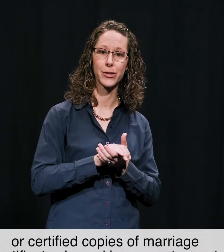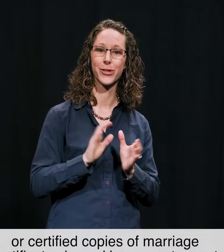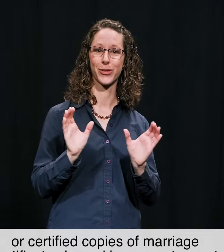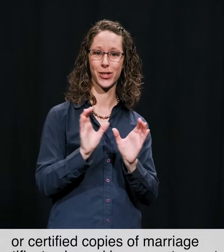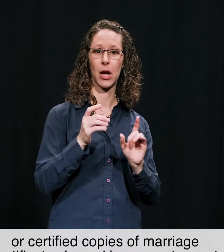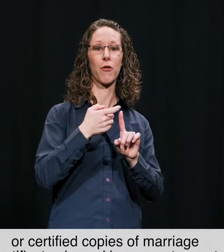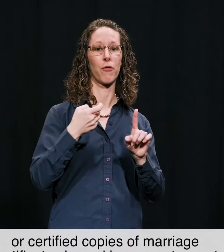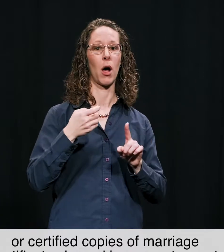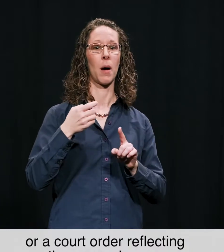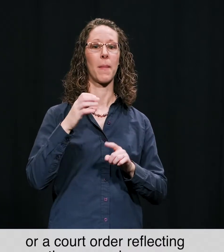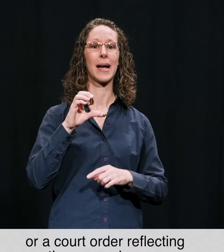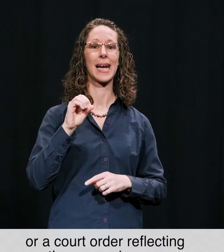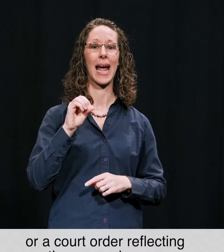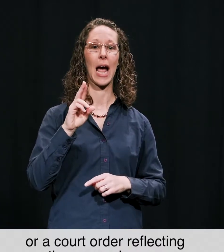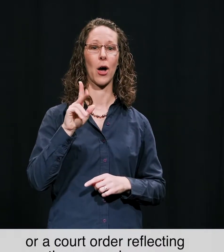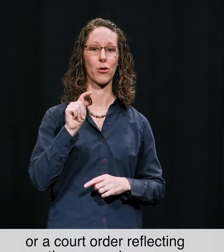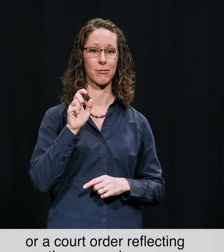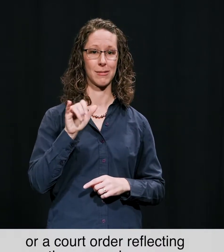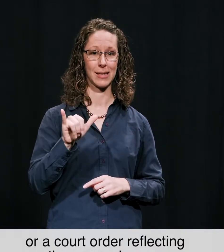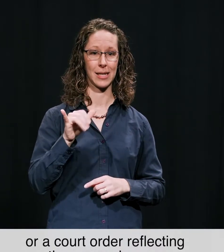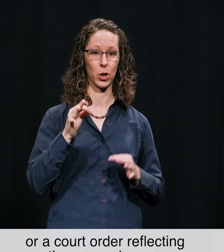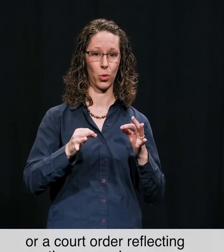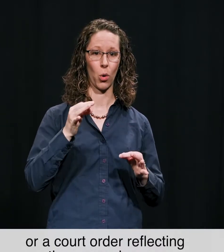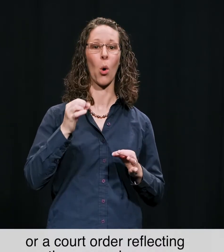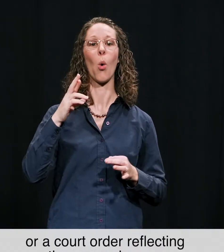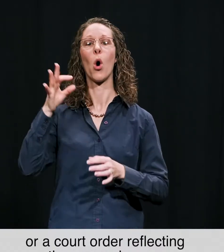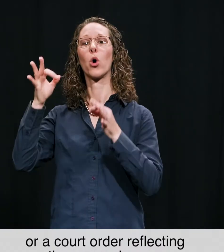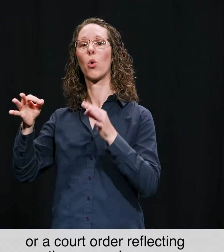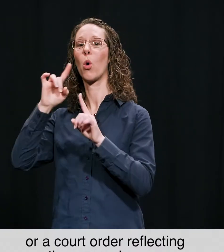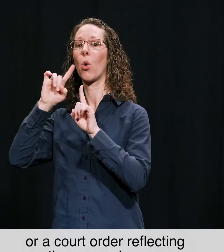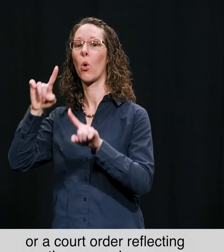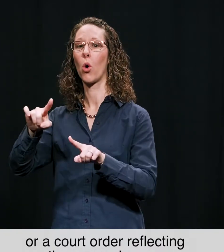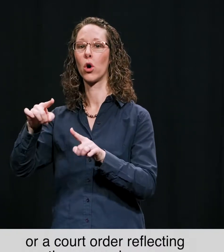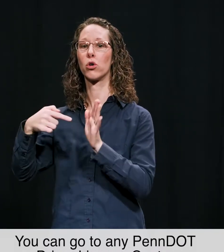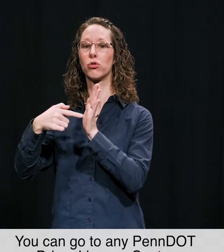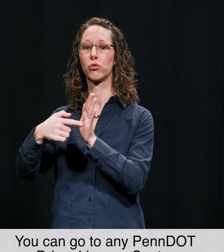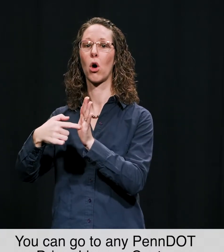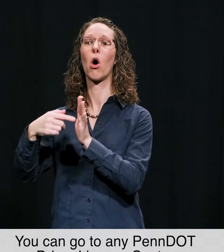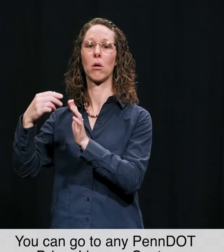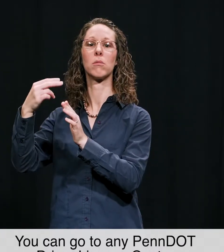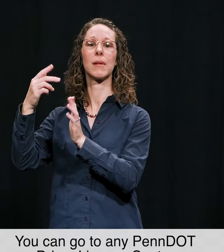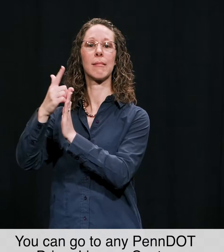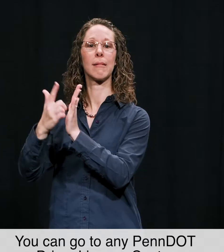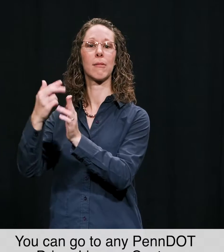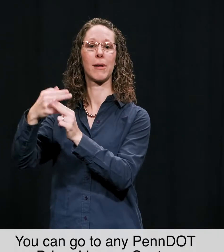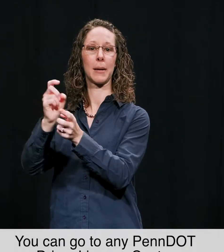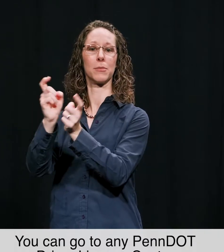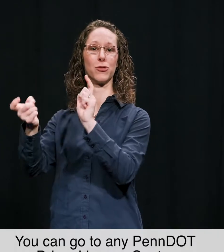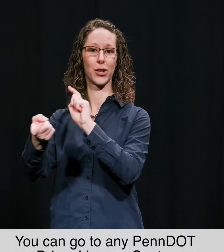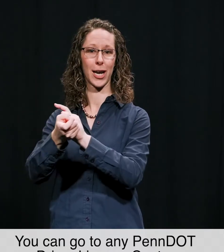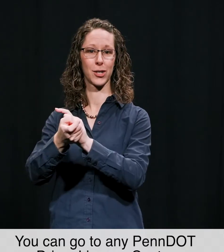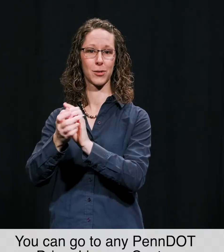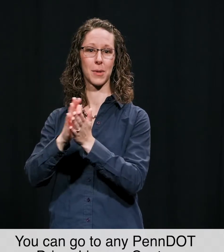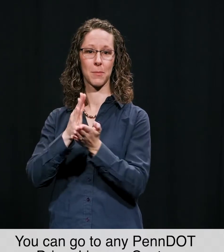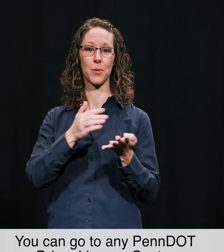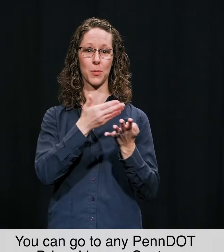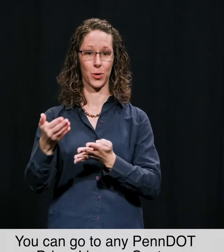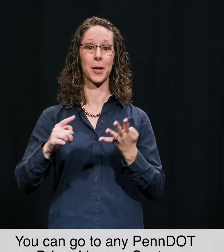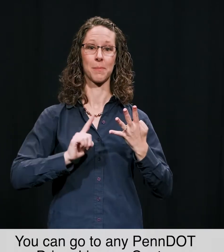county court or a court order reflecting the name change. You can go to any PennDOT driver license center with